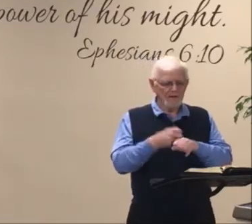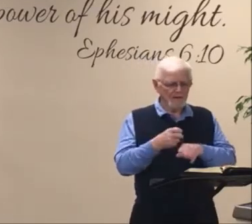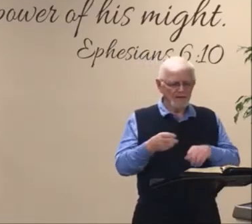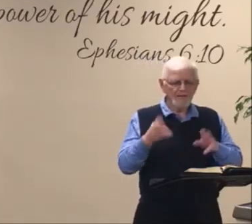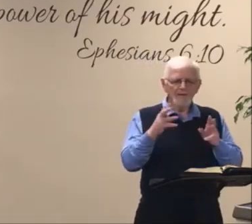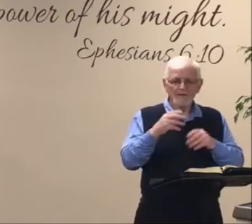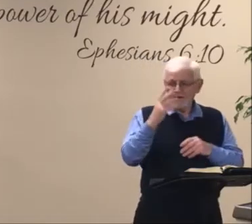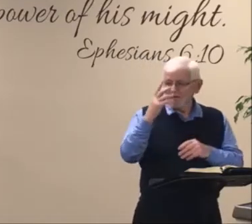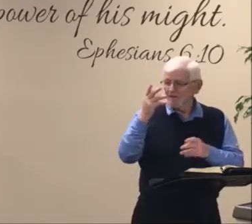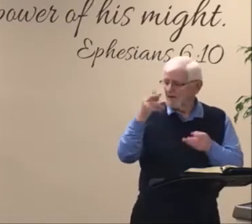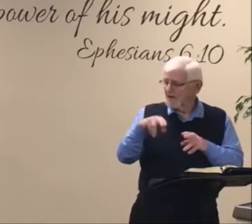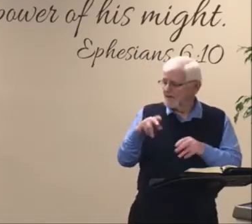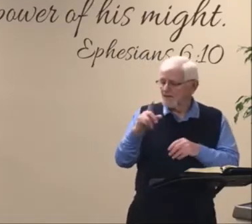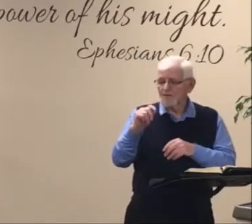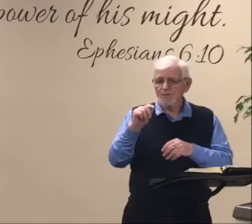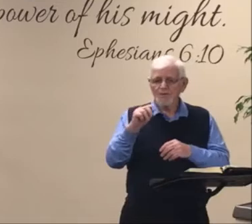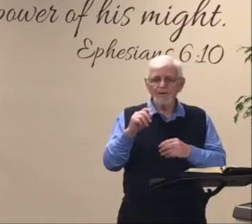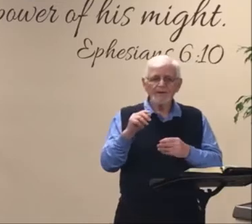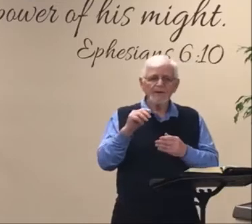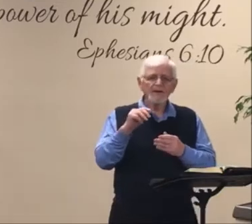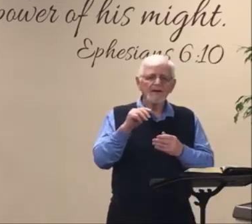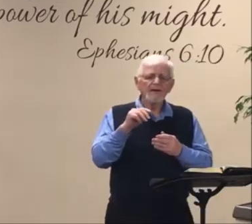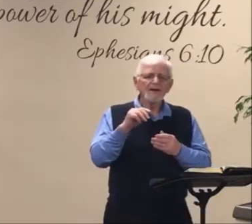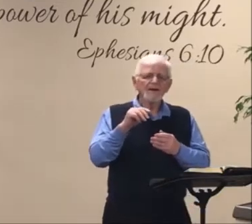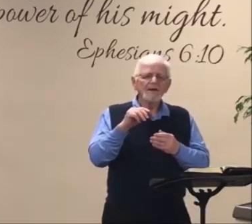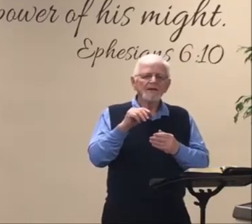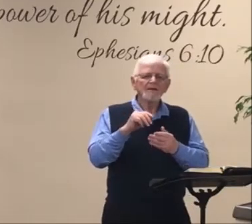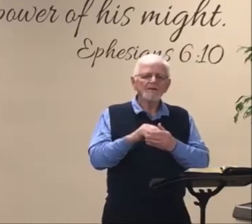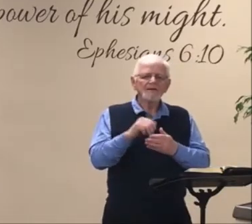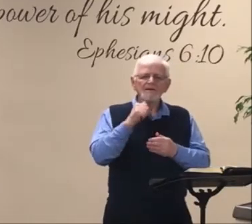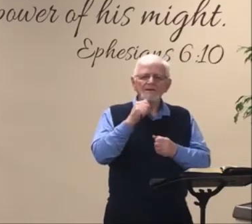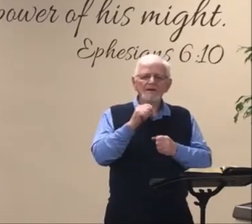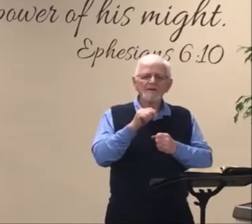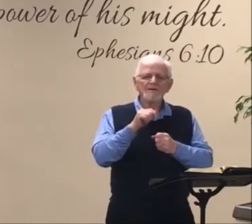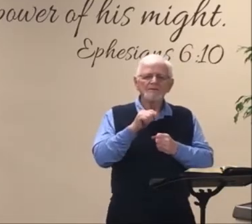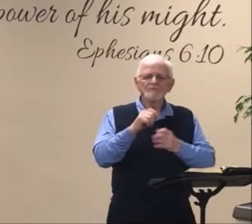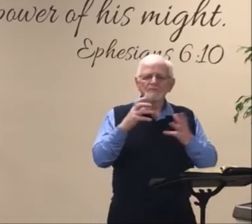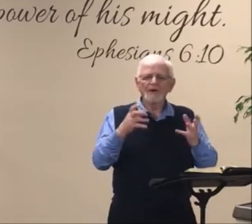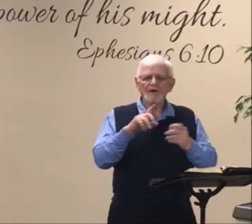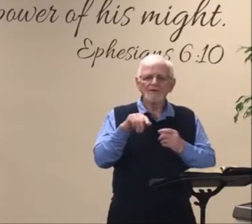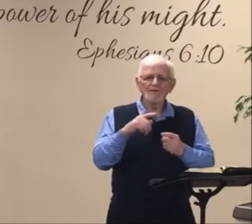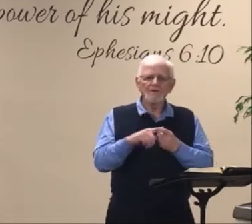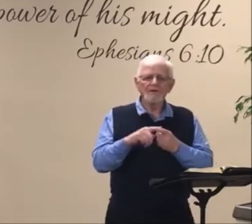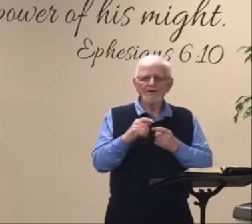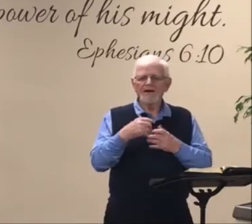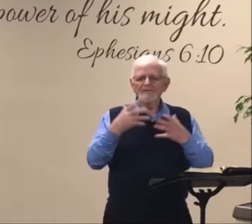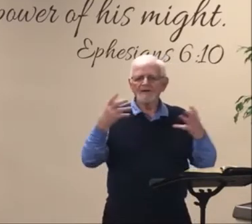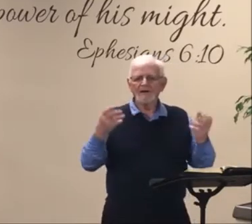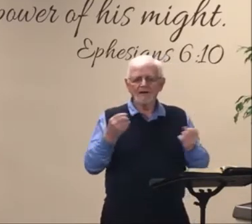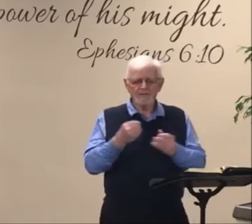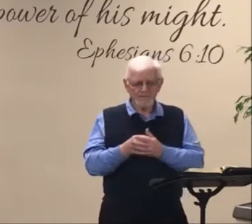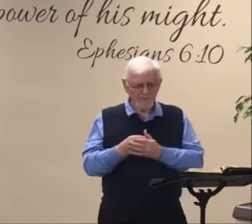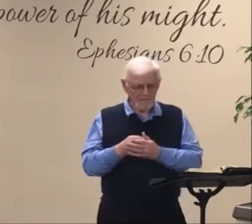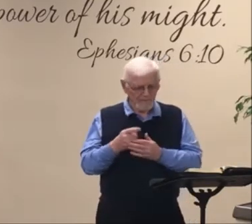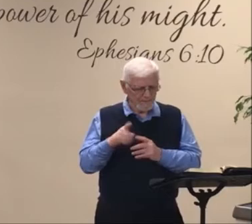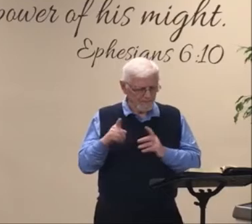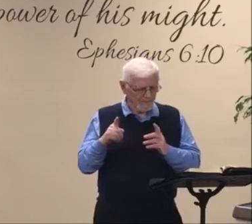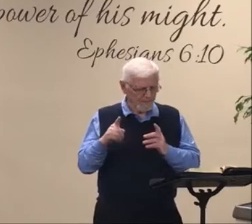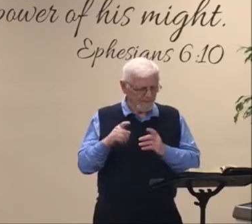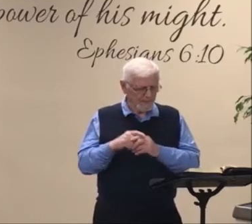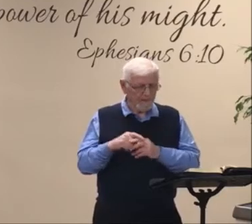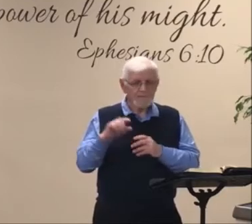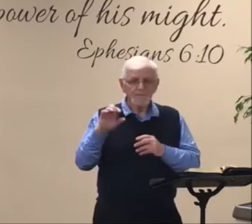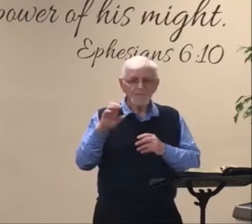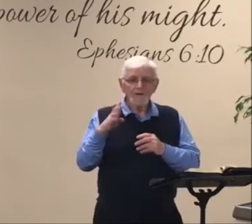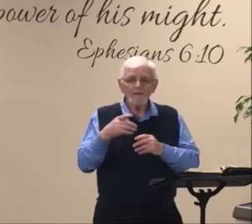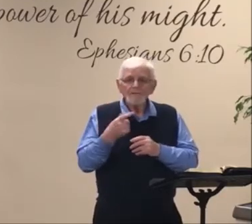I know it happens, and maybe $20,000 isn't much if you got $20 million. I don't know what the whole story was. But I've heard people on the job